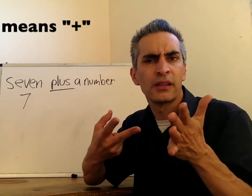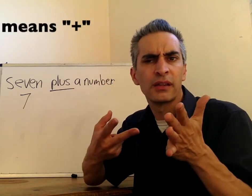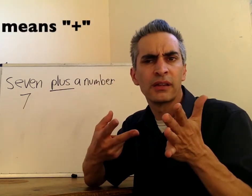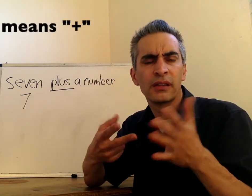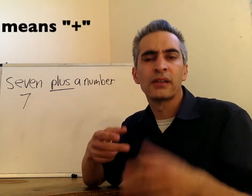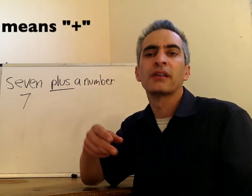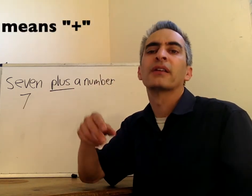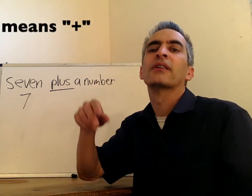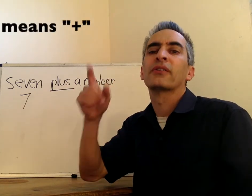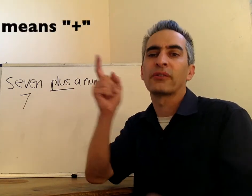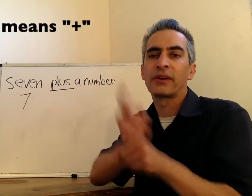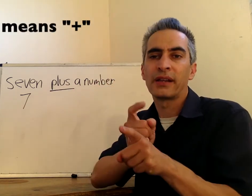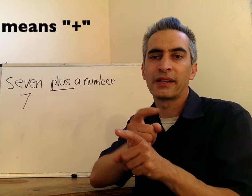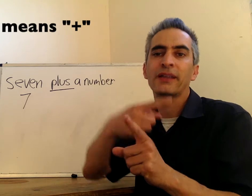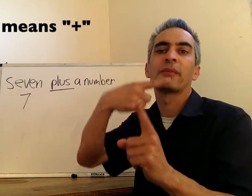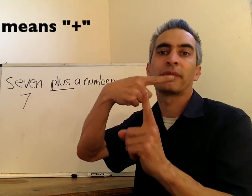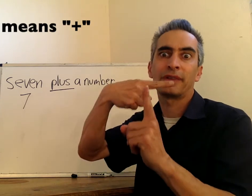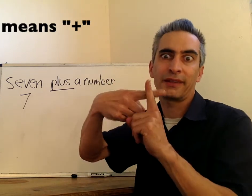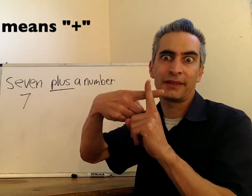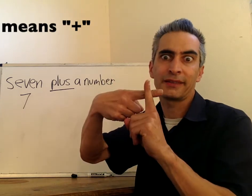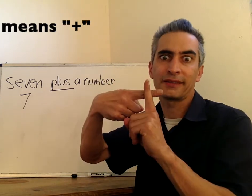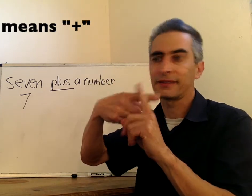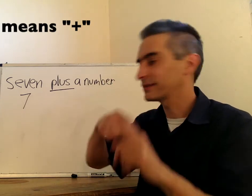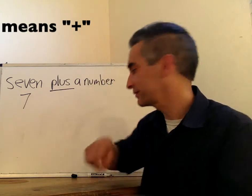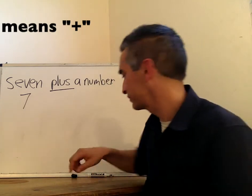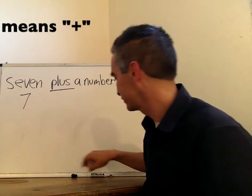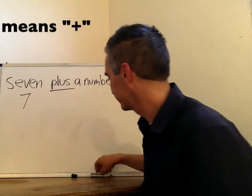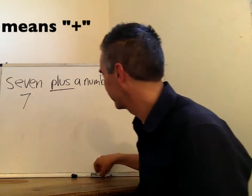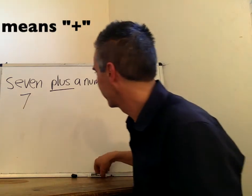What does that mean? Right, that means plus.